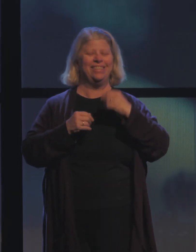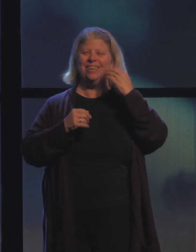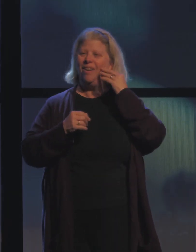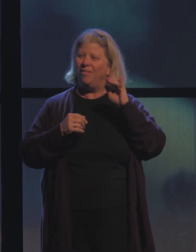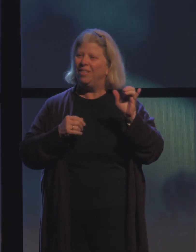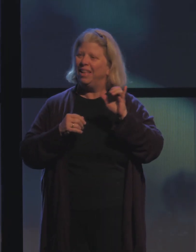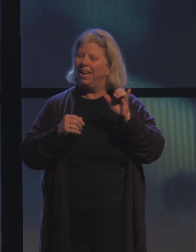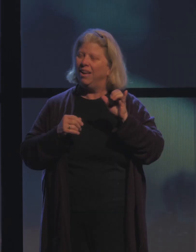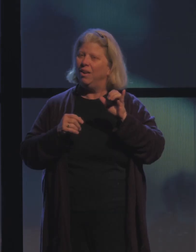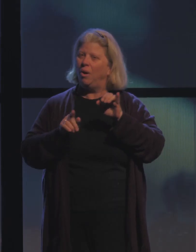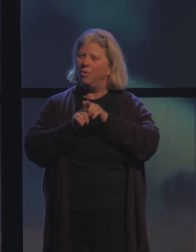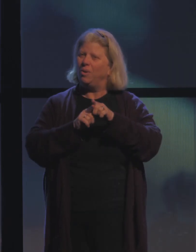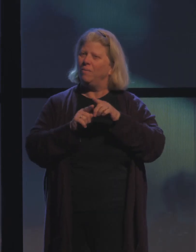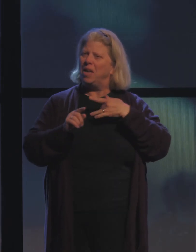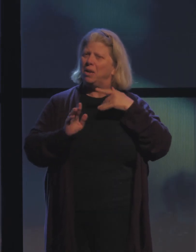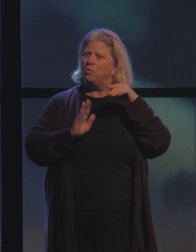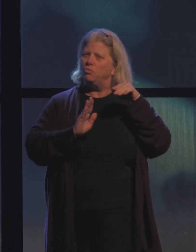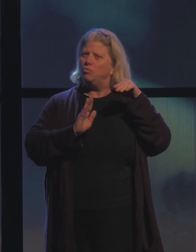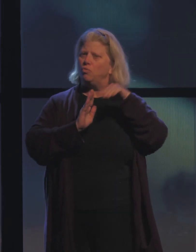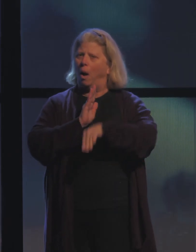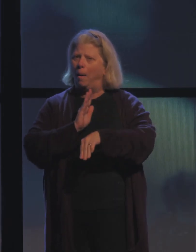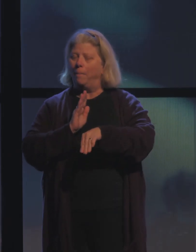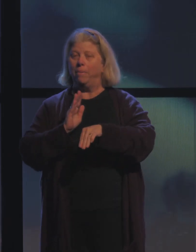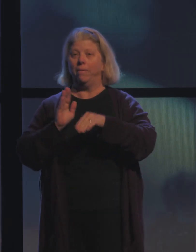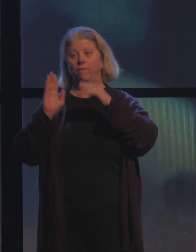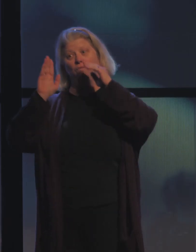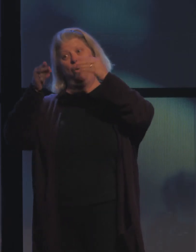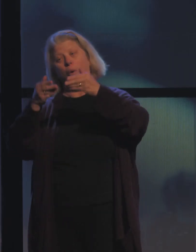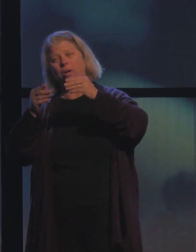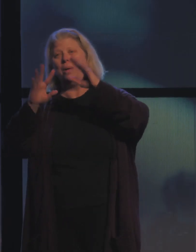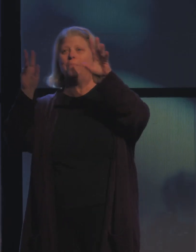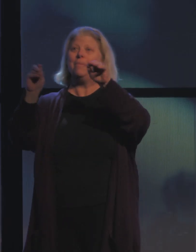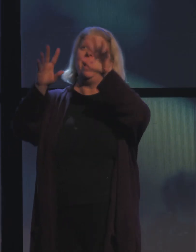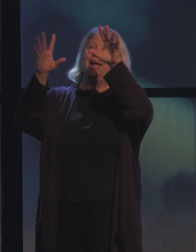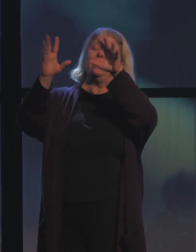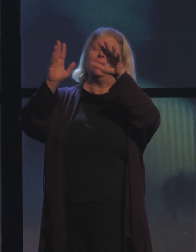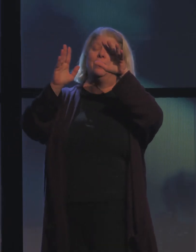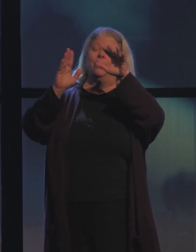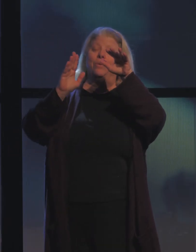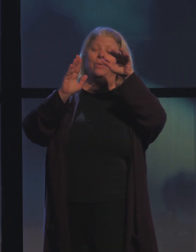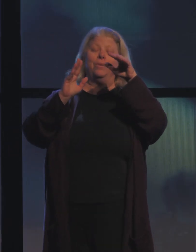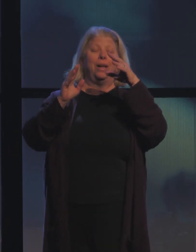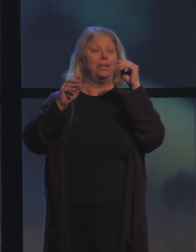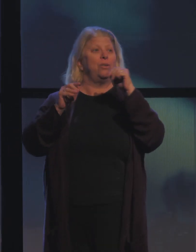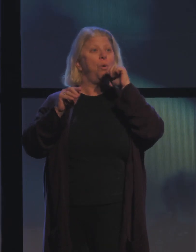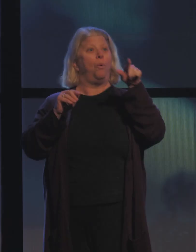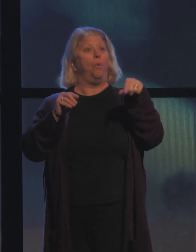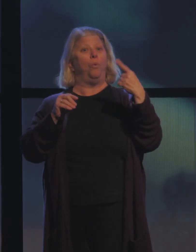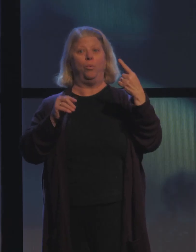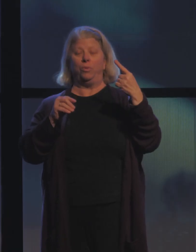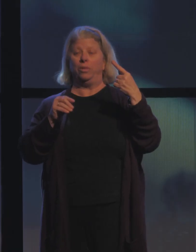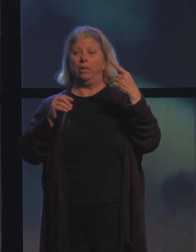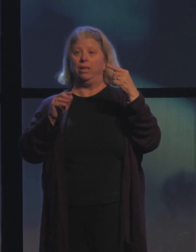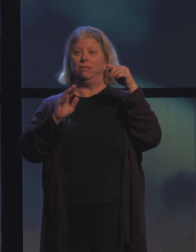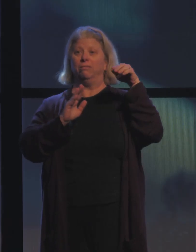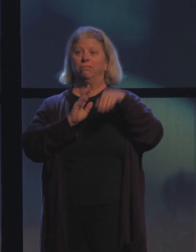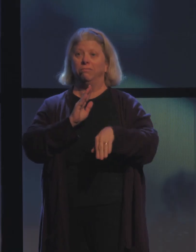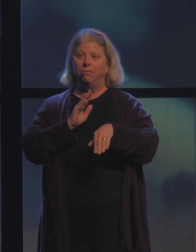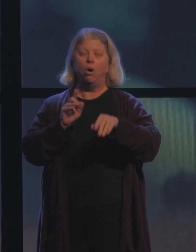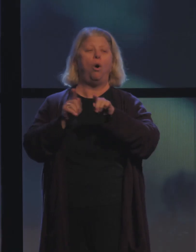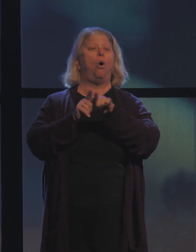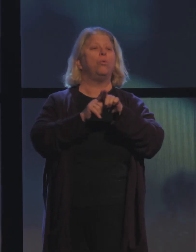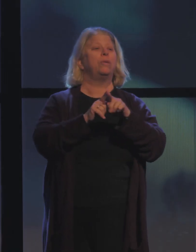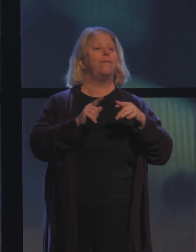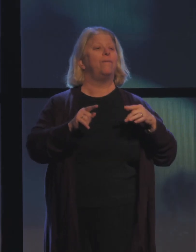but there is that drop from the focus and the magic and Not only is there that drop, but I